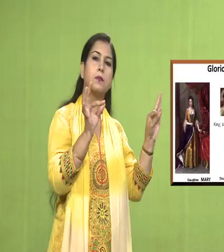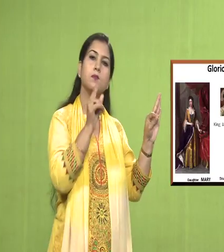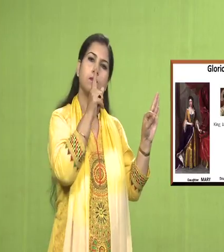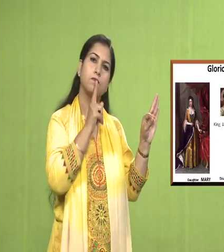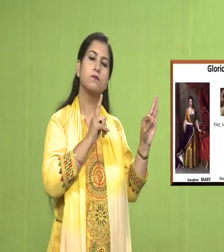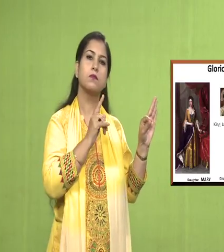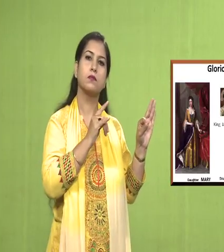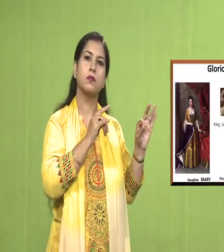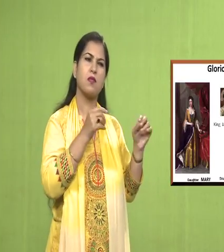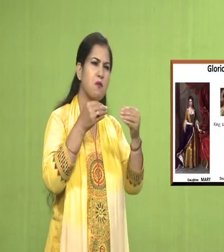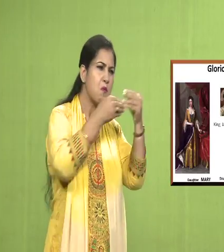shed,